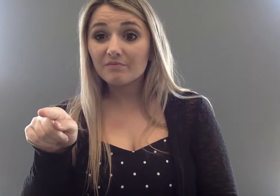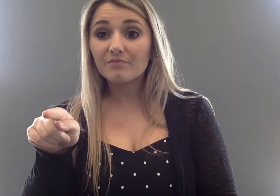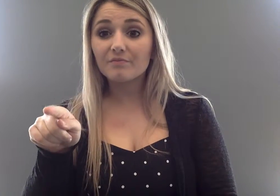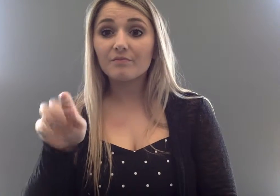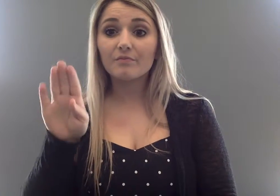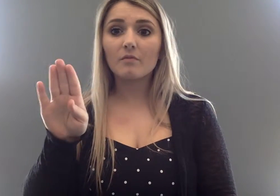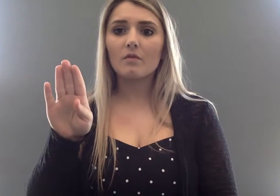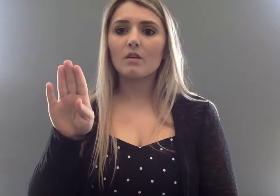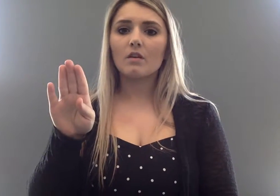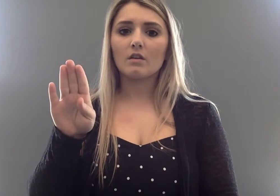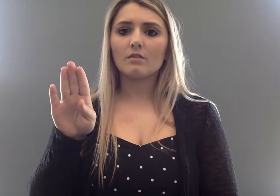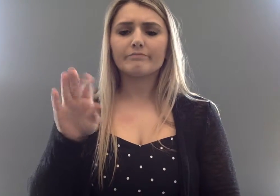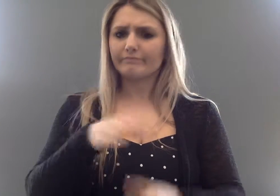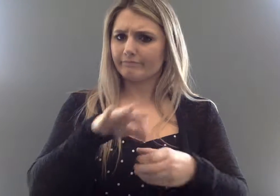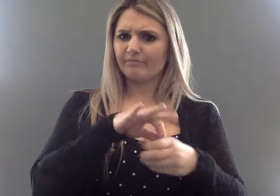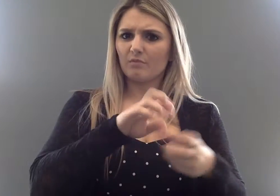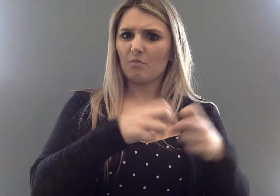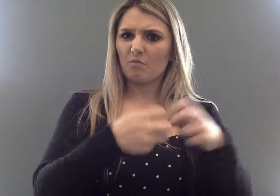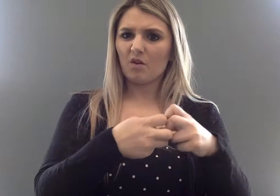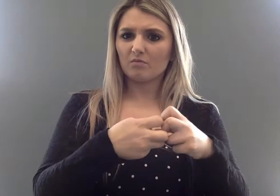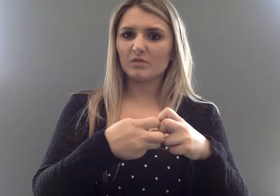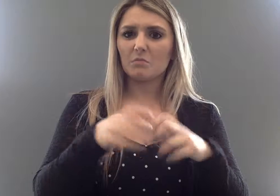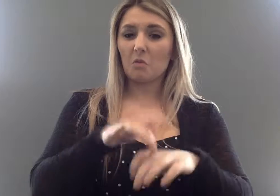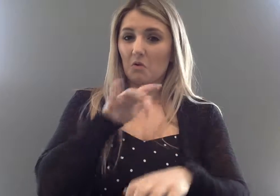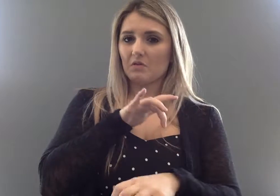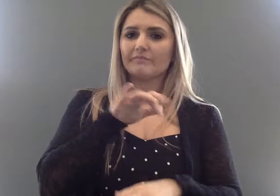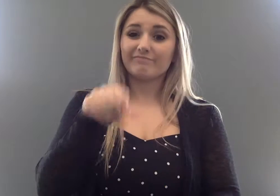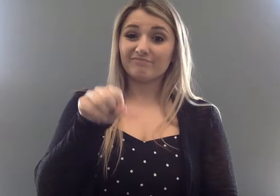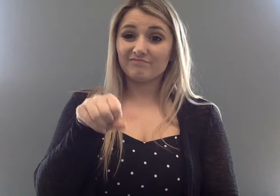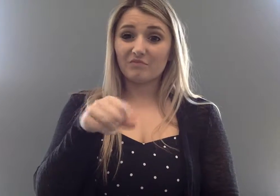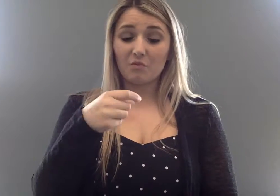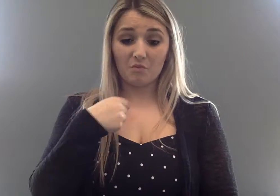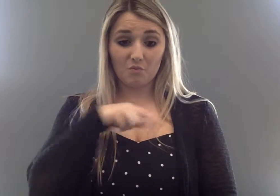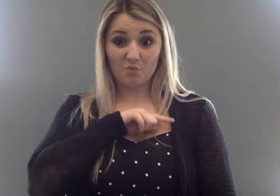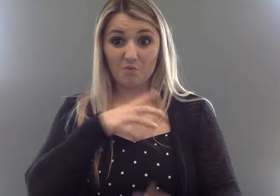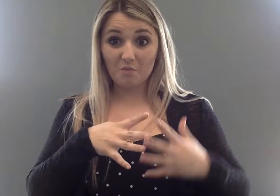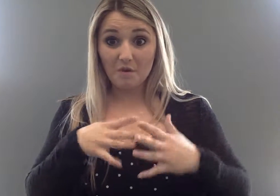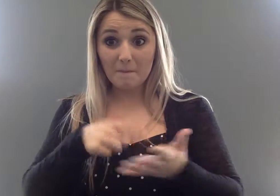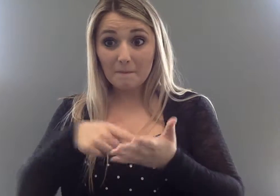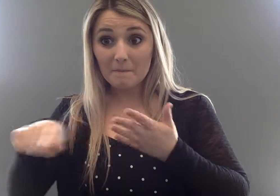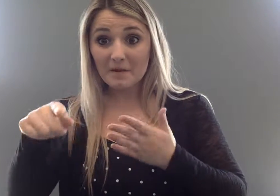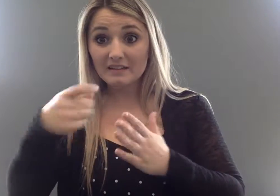Okay, tea was a problem earlier, wasn't it? We didn't want to pay that tax on tea. Tess?